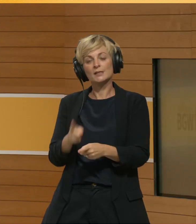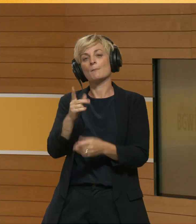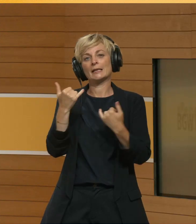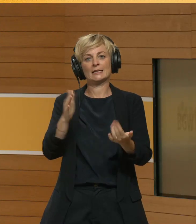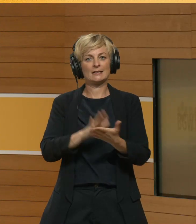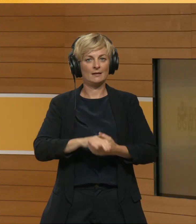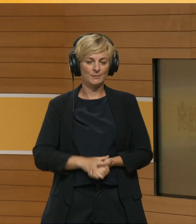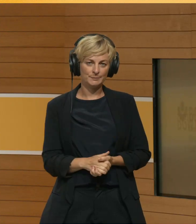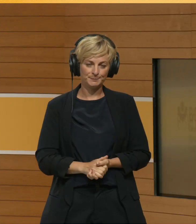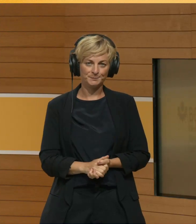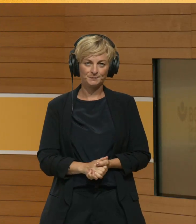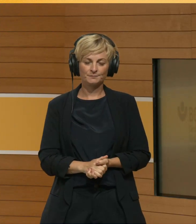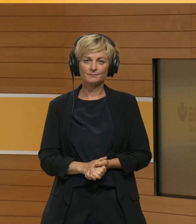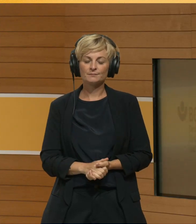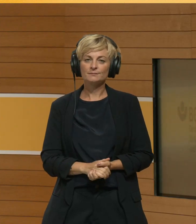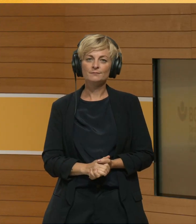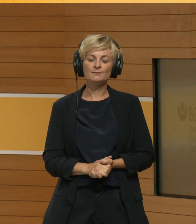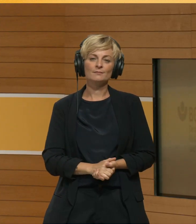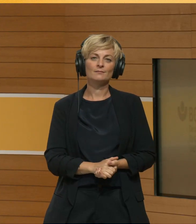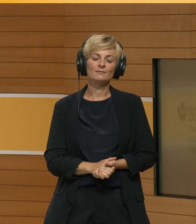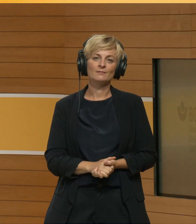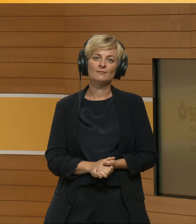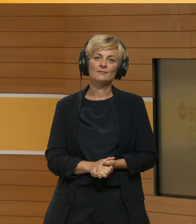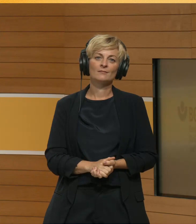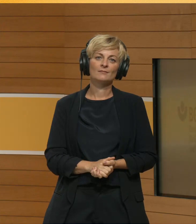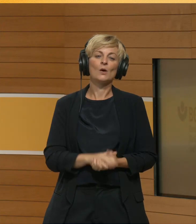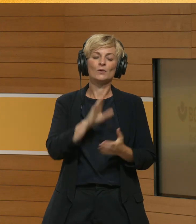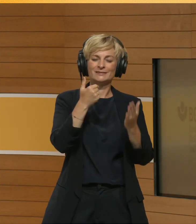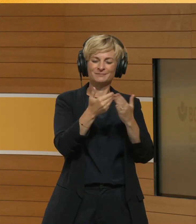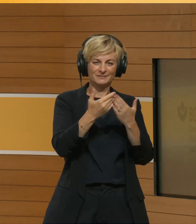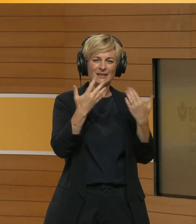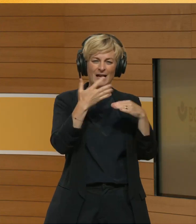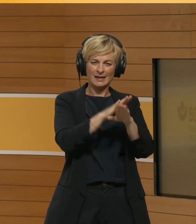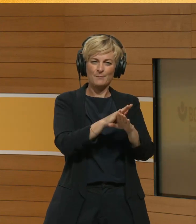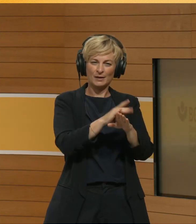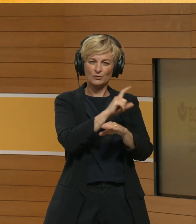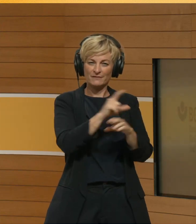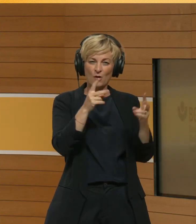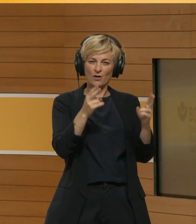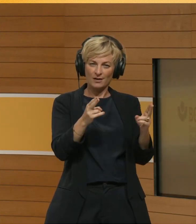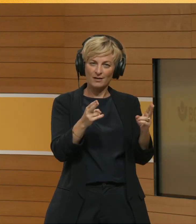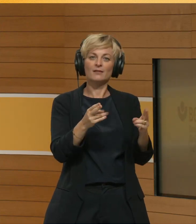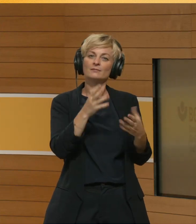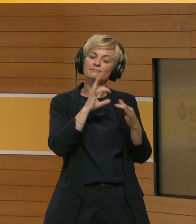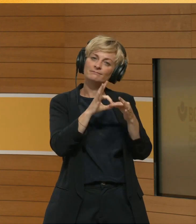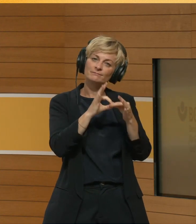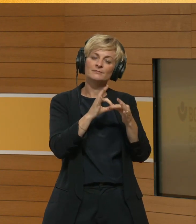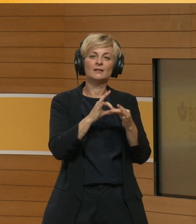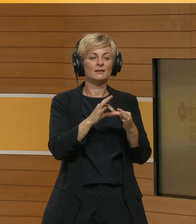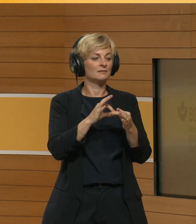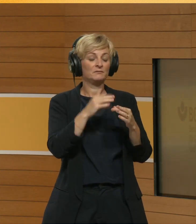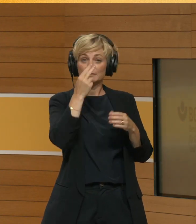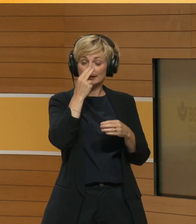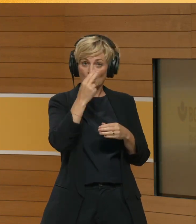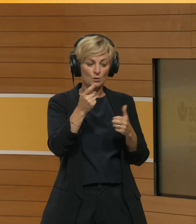this onboarding week, what we do. First, we have a warm welcoming by our top management.